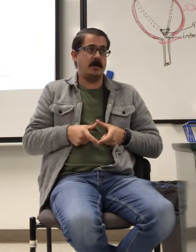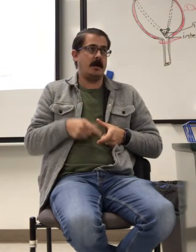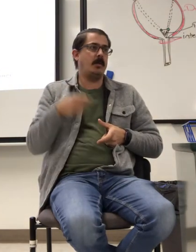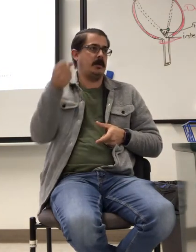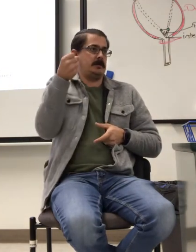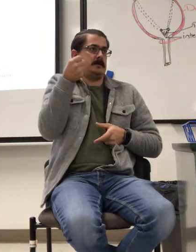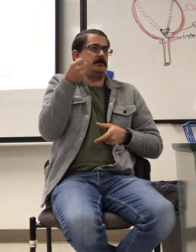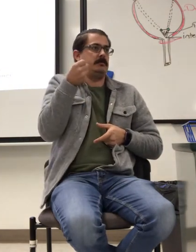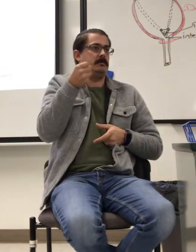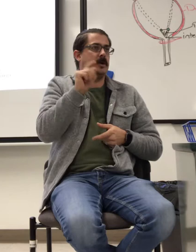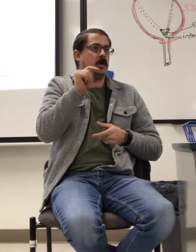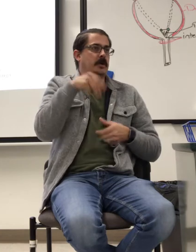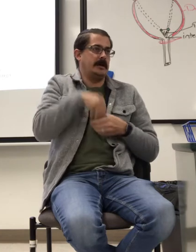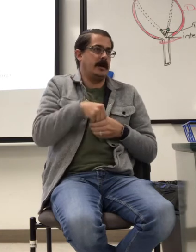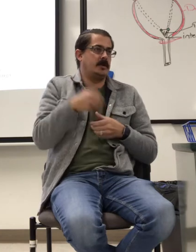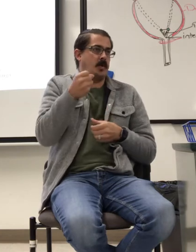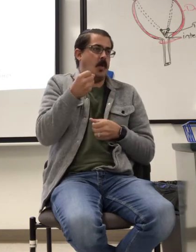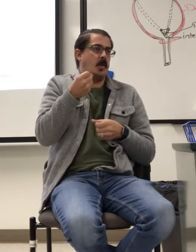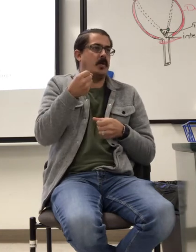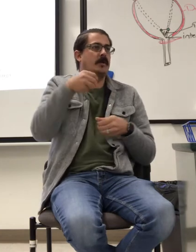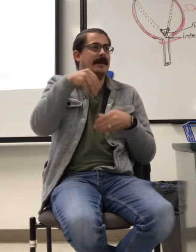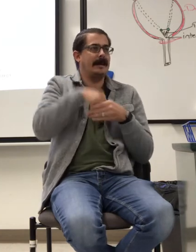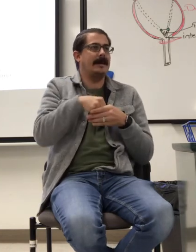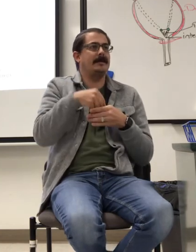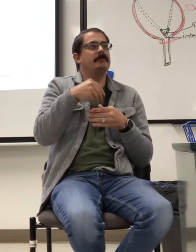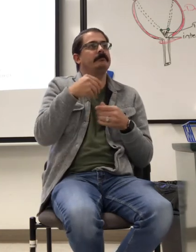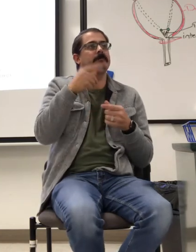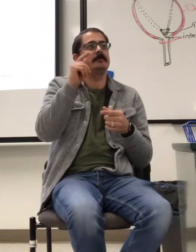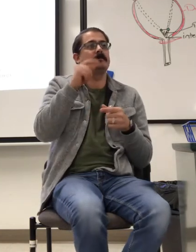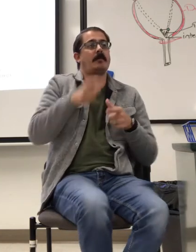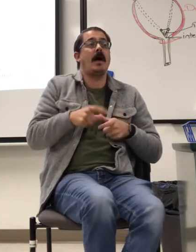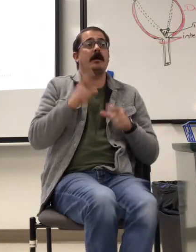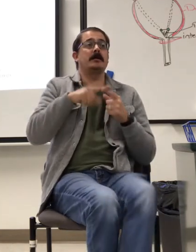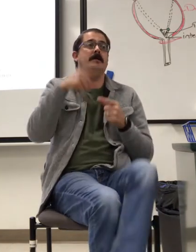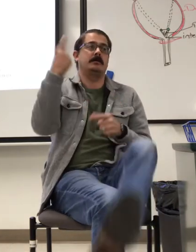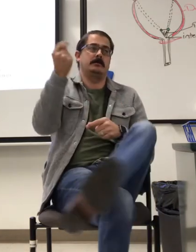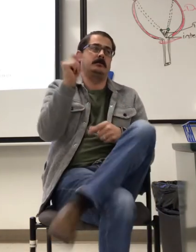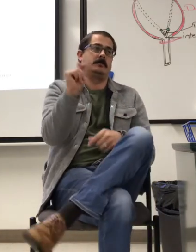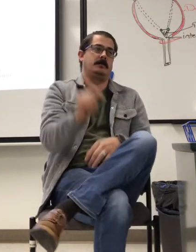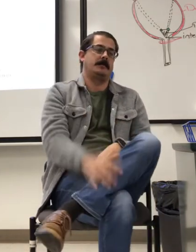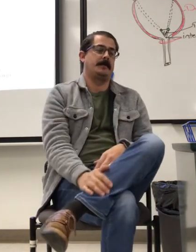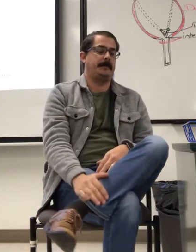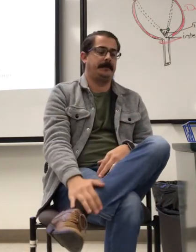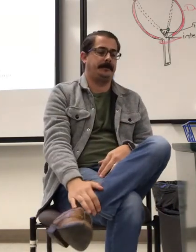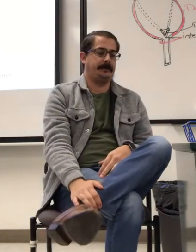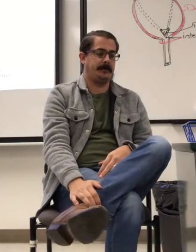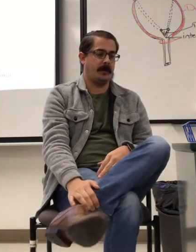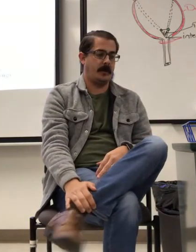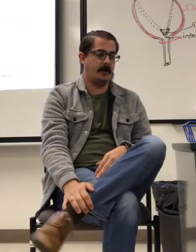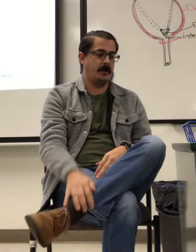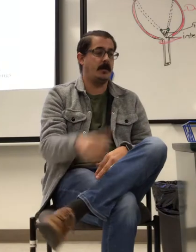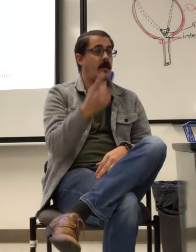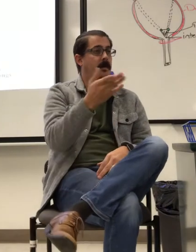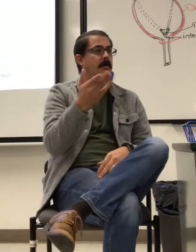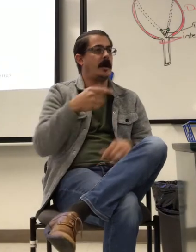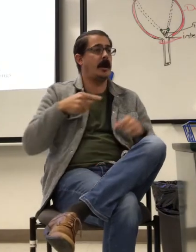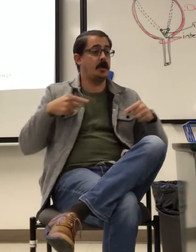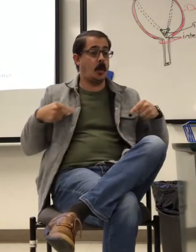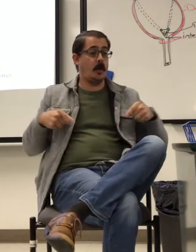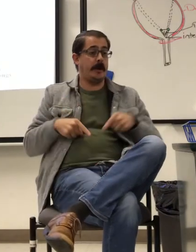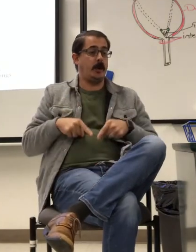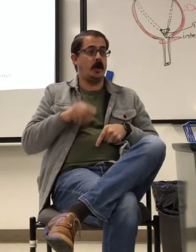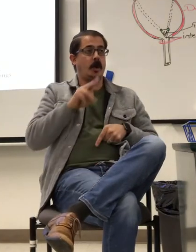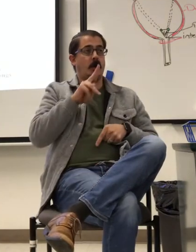keep urine stored in the bladder till it's time to void. One thing about how the ureters work,